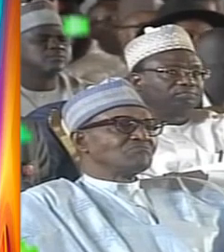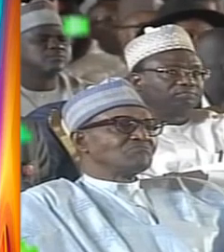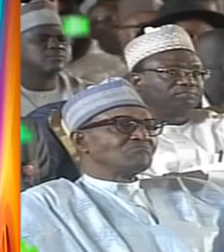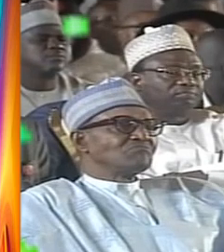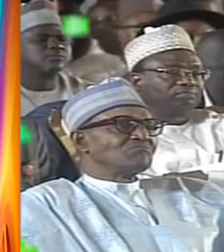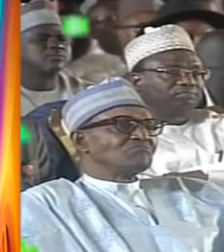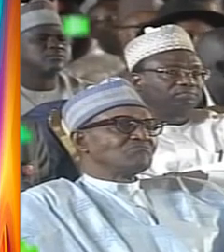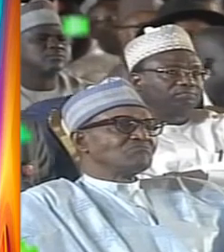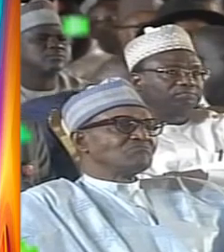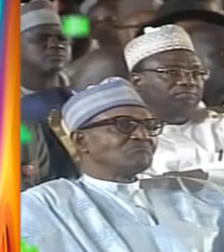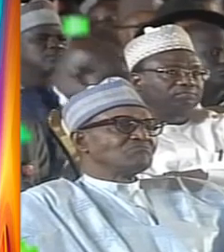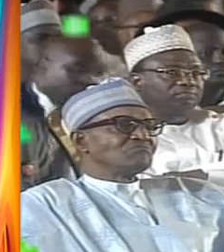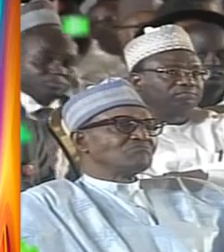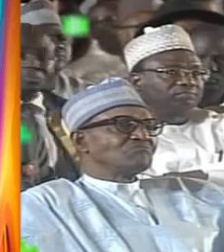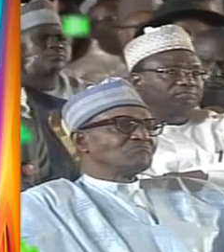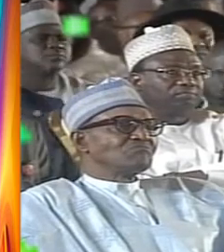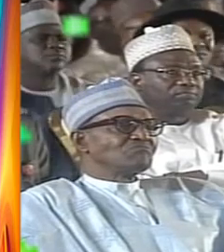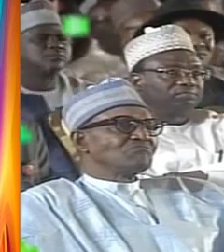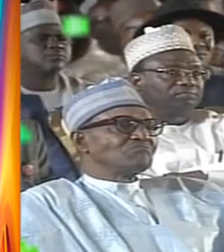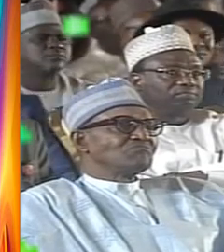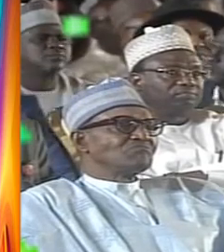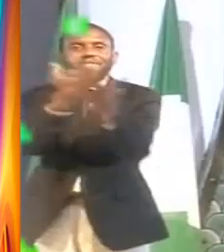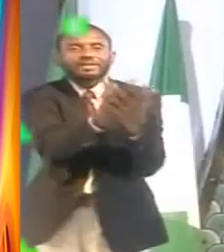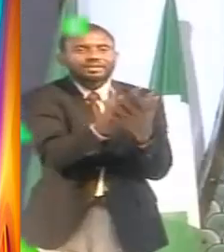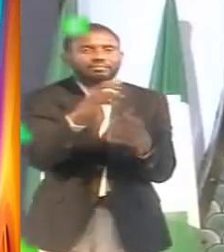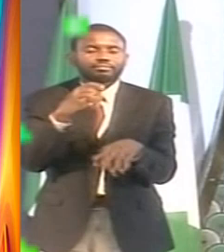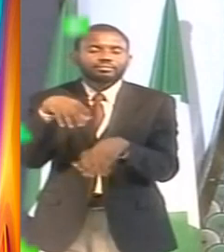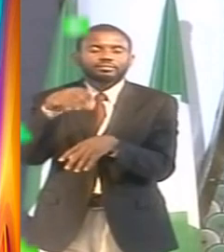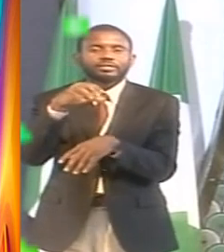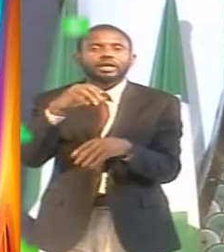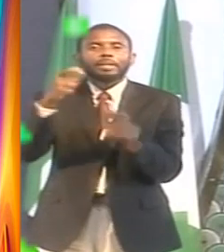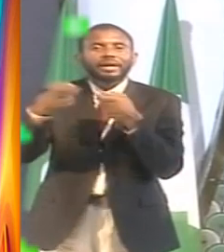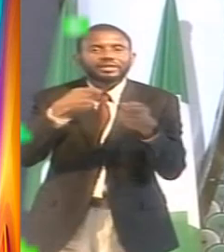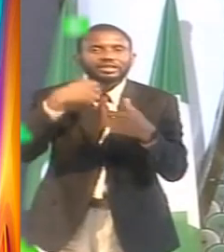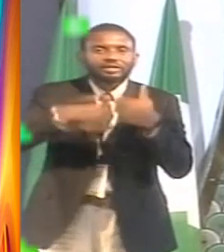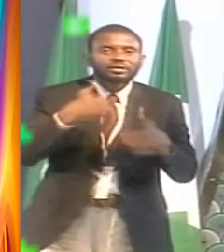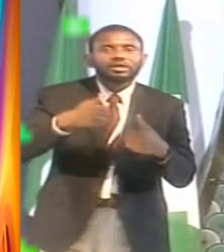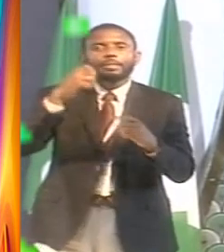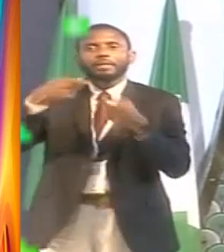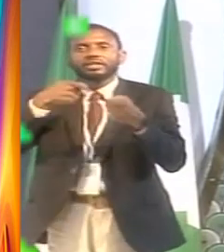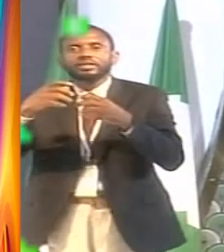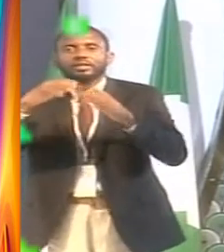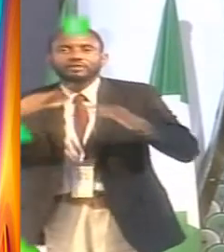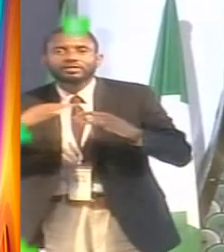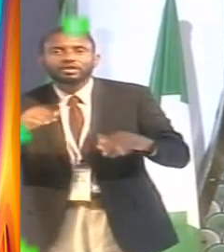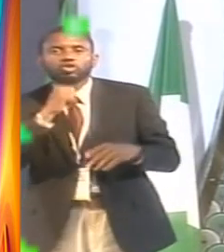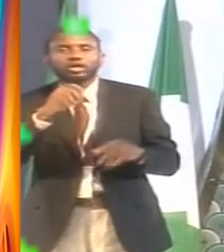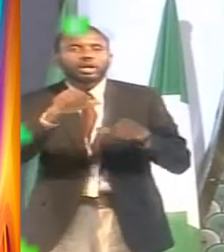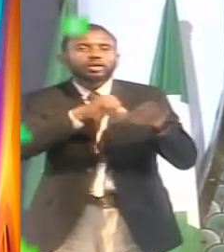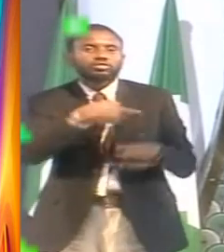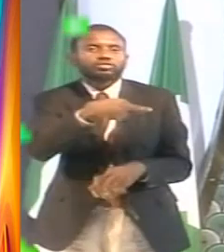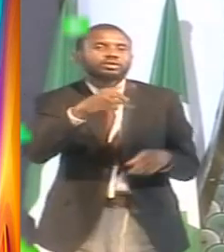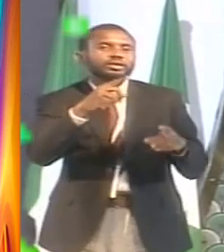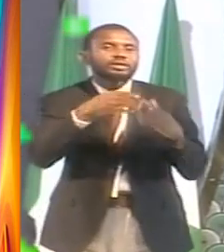who are still in captivity. Managing diversity and managing differences is not about religious leaders talking together. It is about whether the